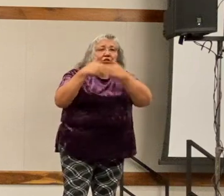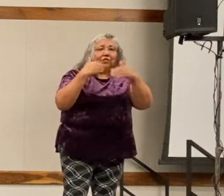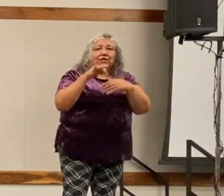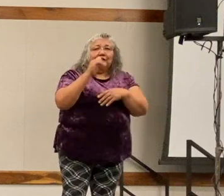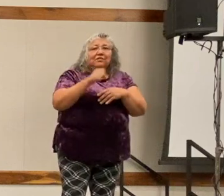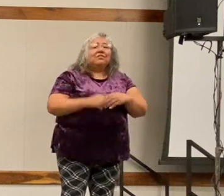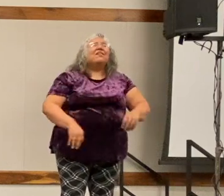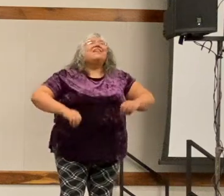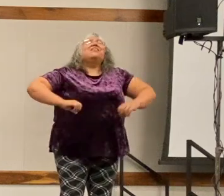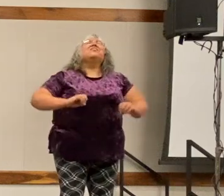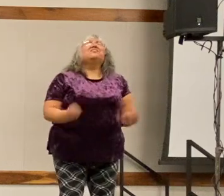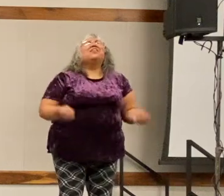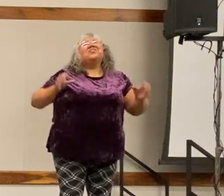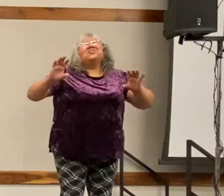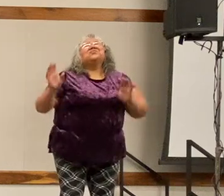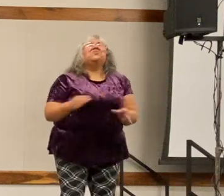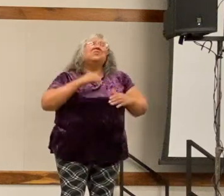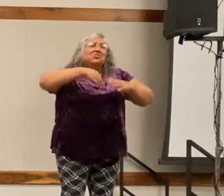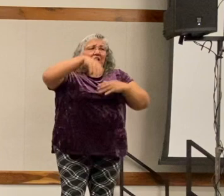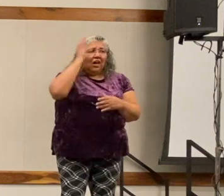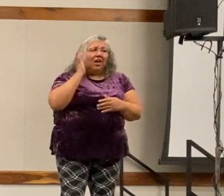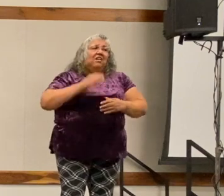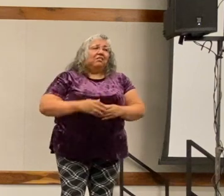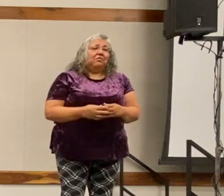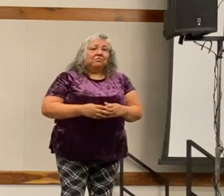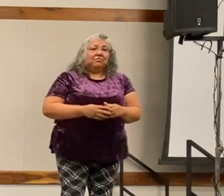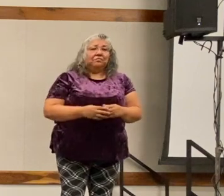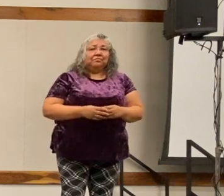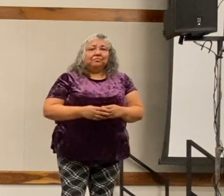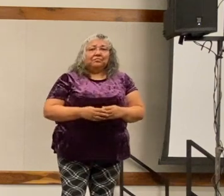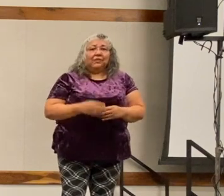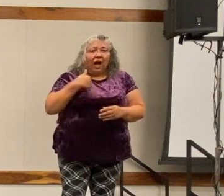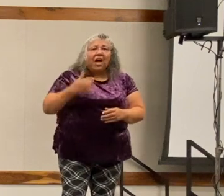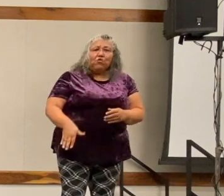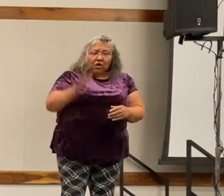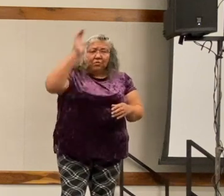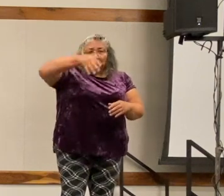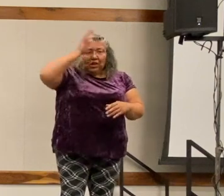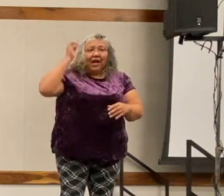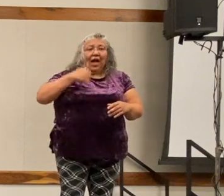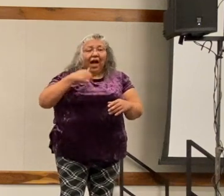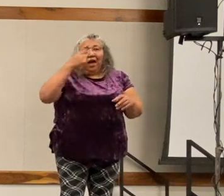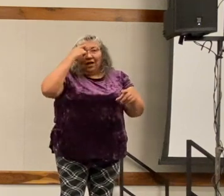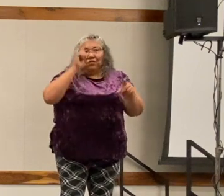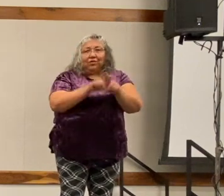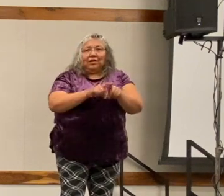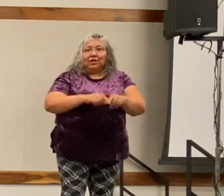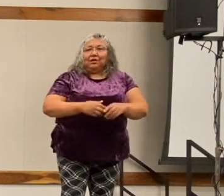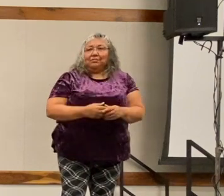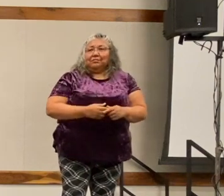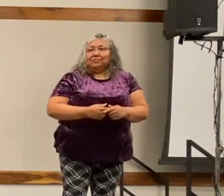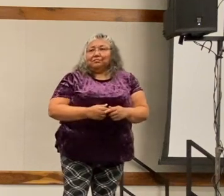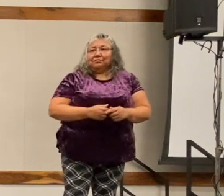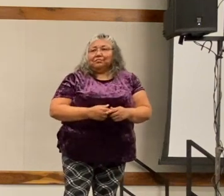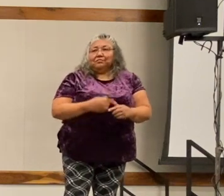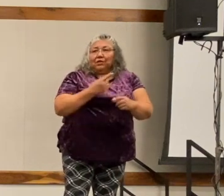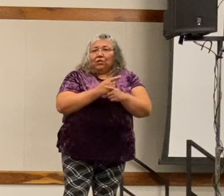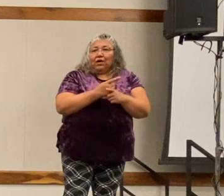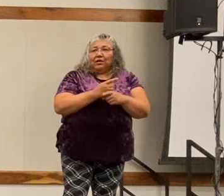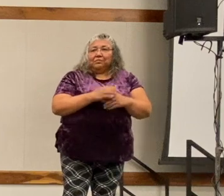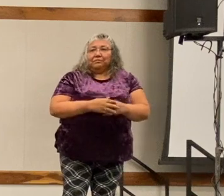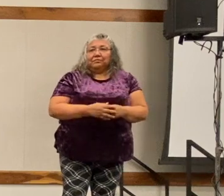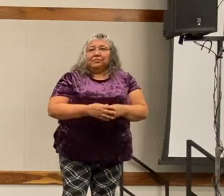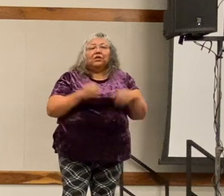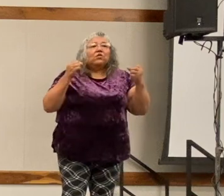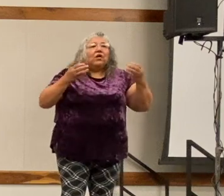is there's nothing to do in Cheyenne. I grew up in Cheyenne, so I agree. Right?